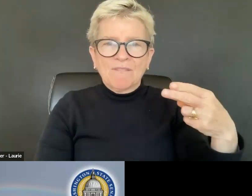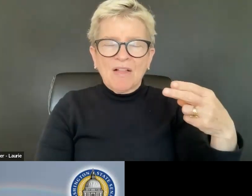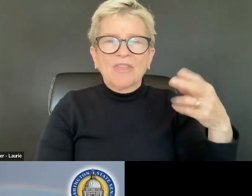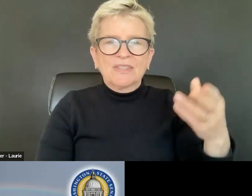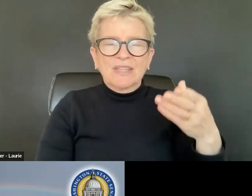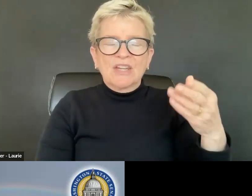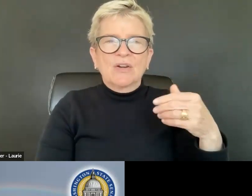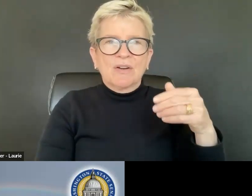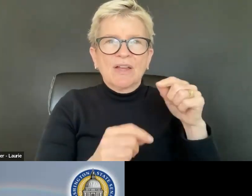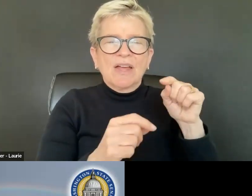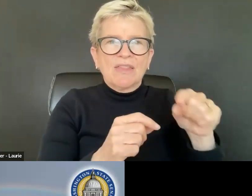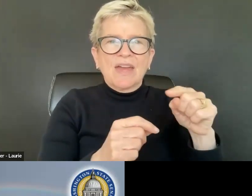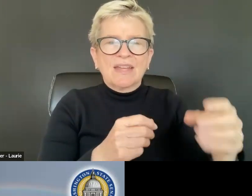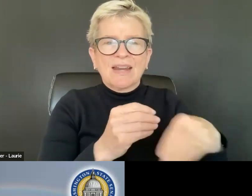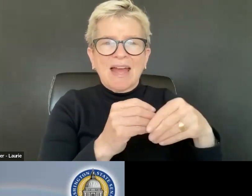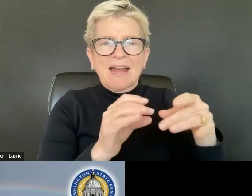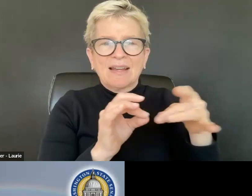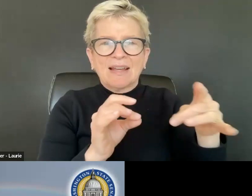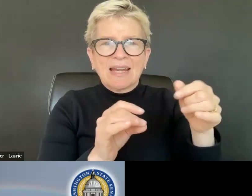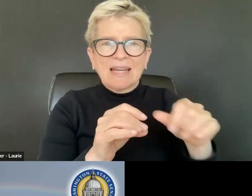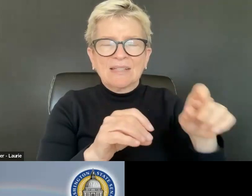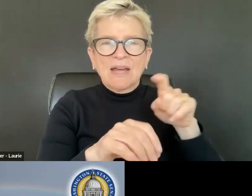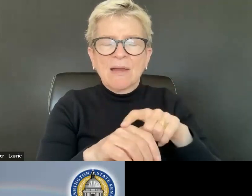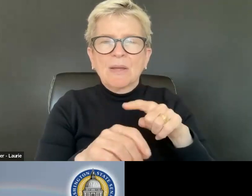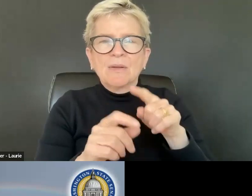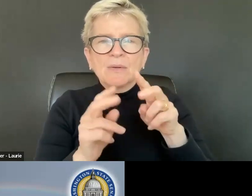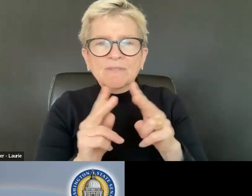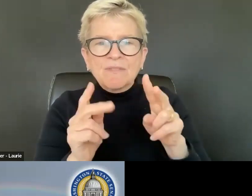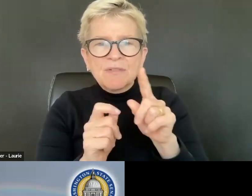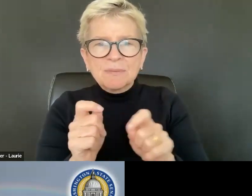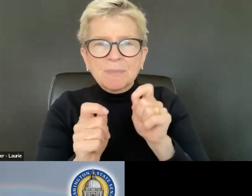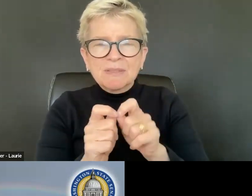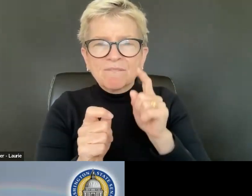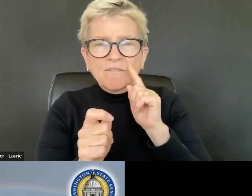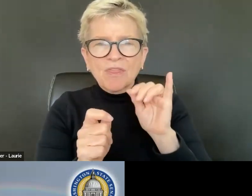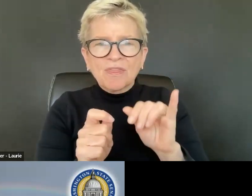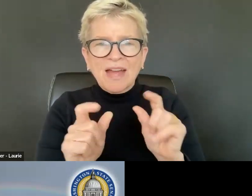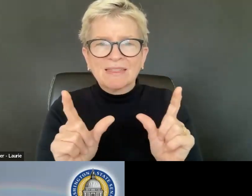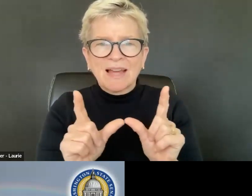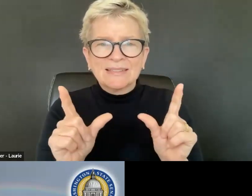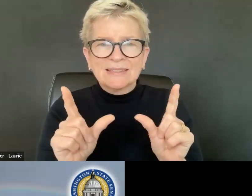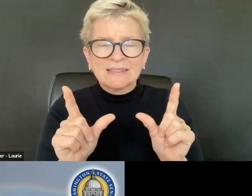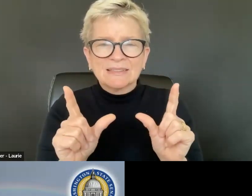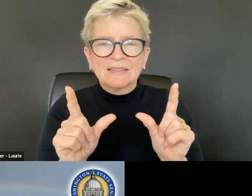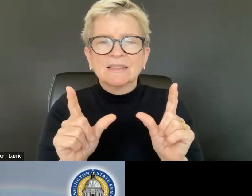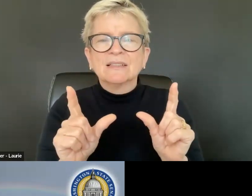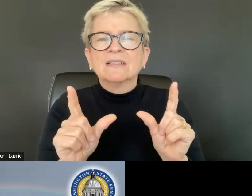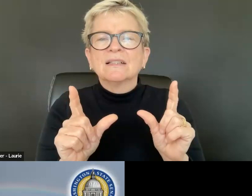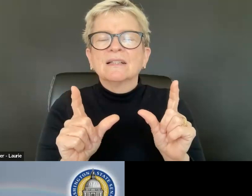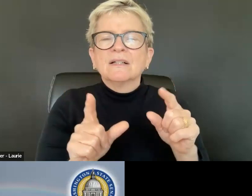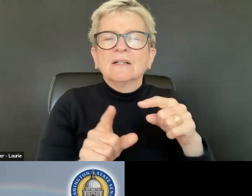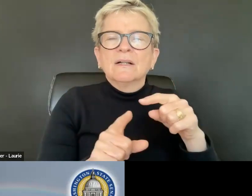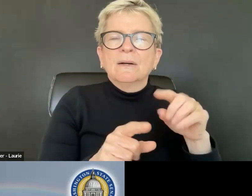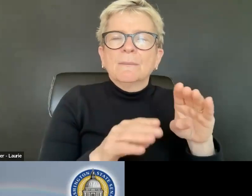was very specific to that particular license. That it's behavioral health specialist,